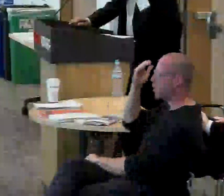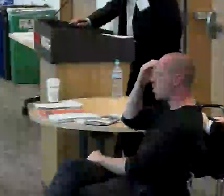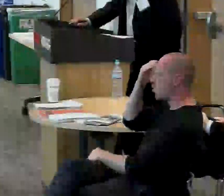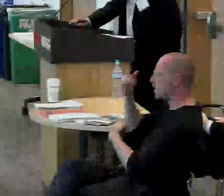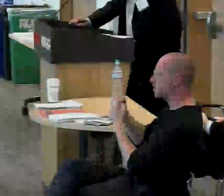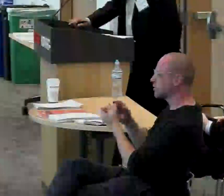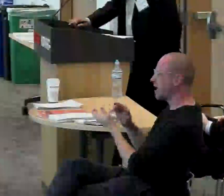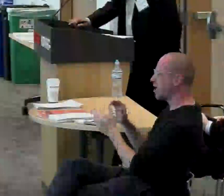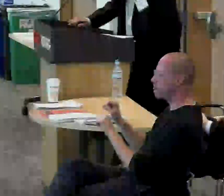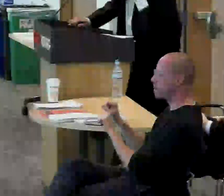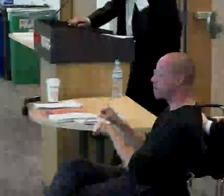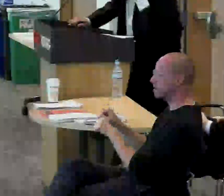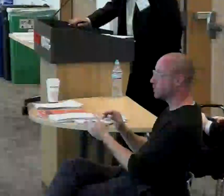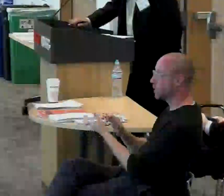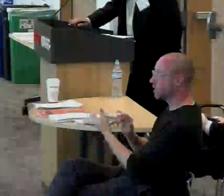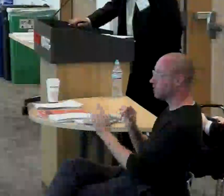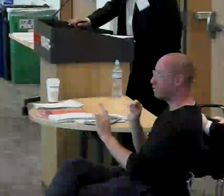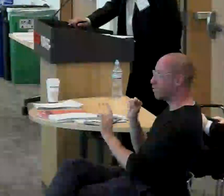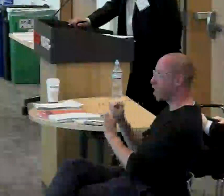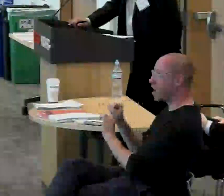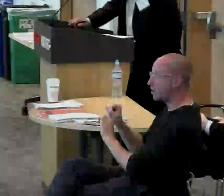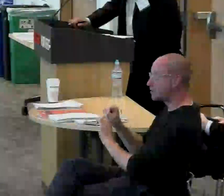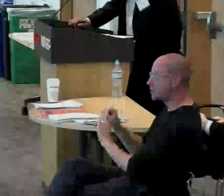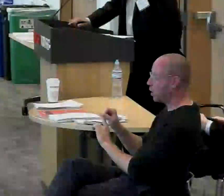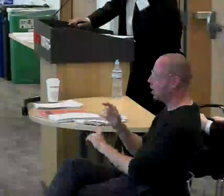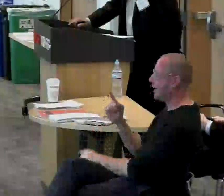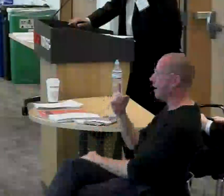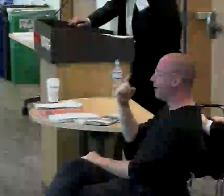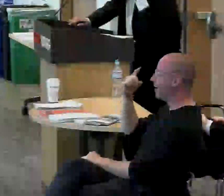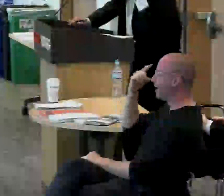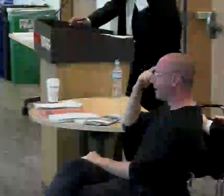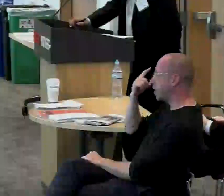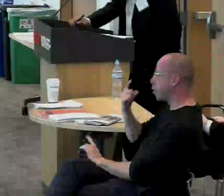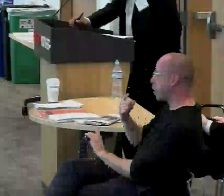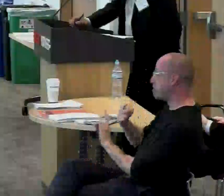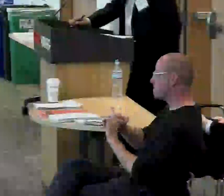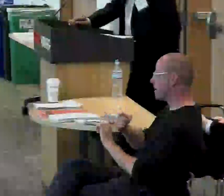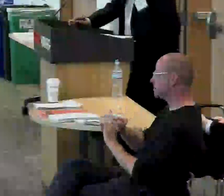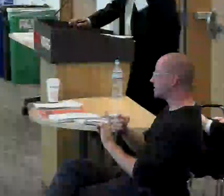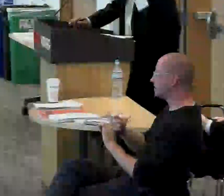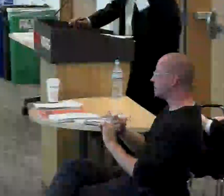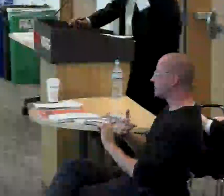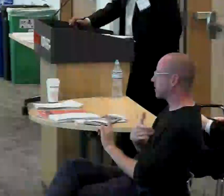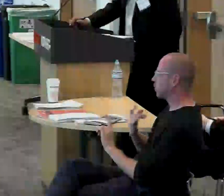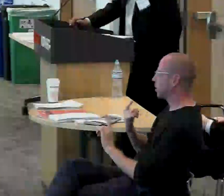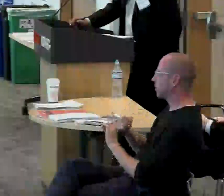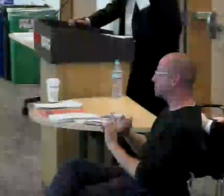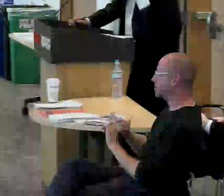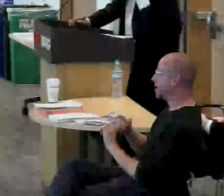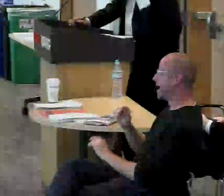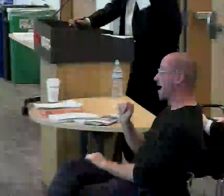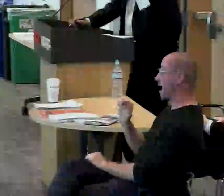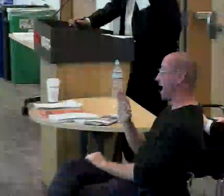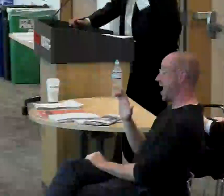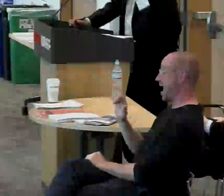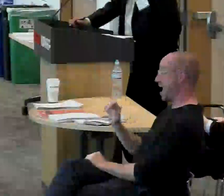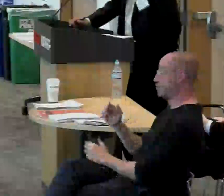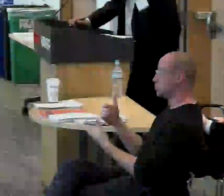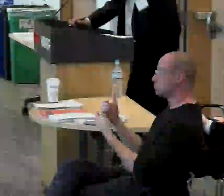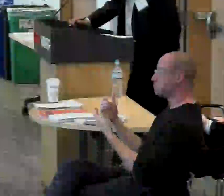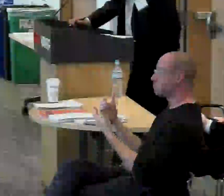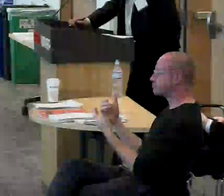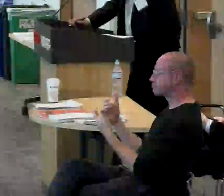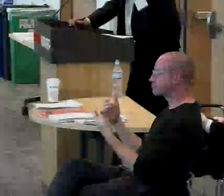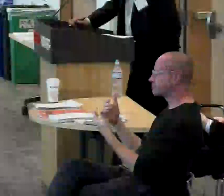information that they have. So I think one of the positive things is ABLE is one of those point-in-time opportunities to integrate